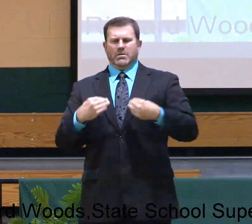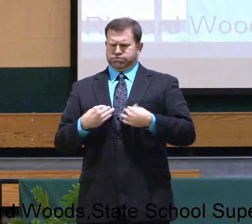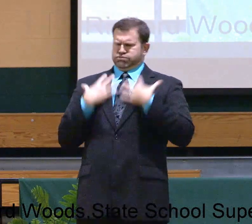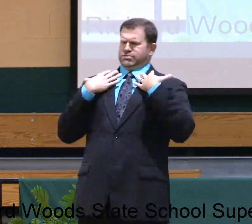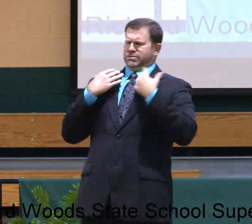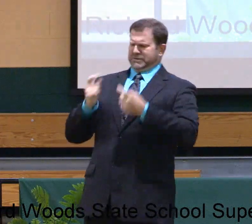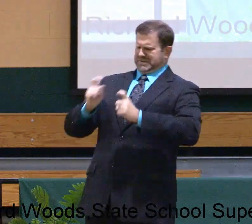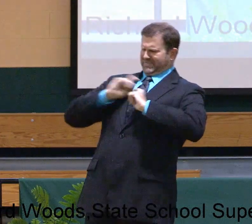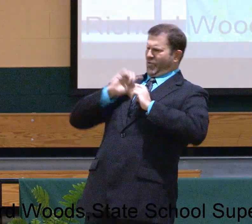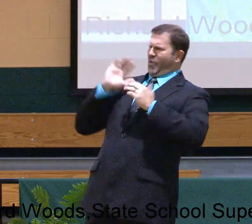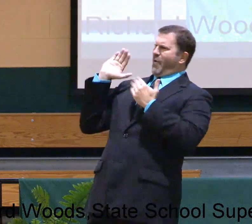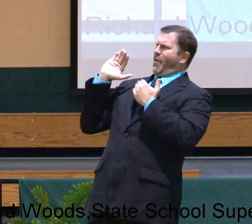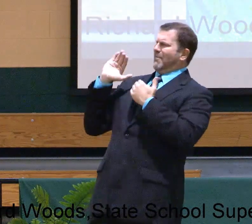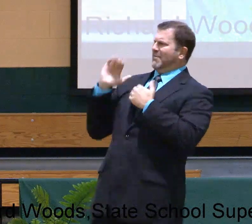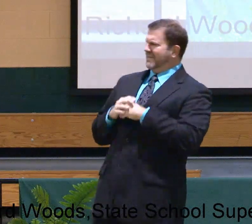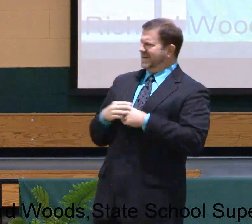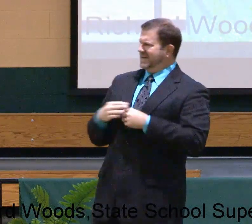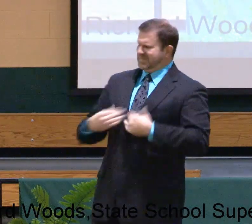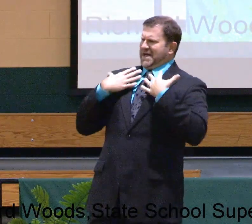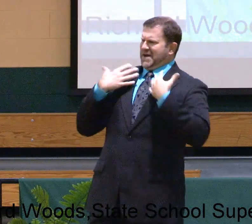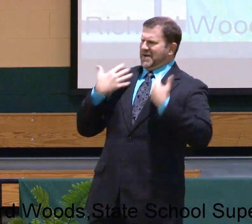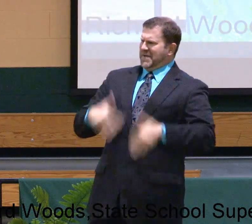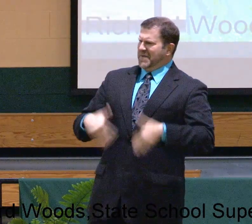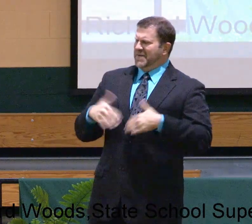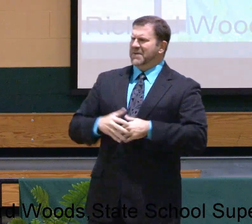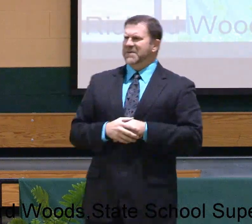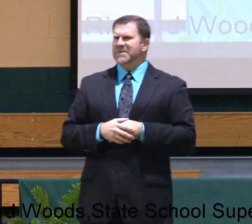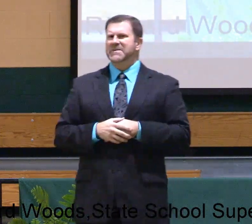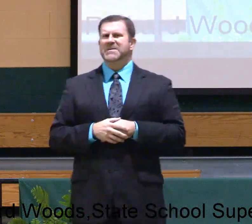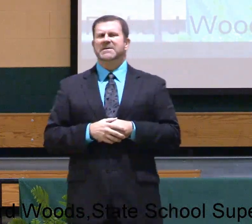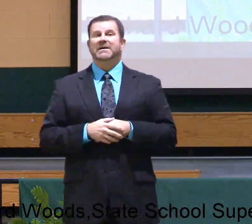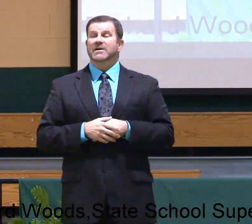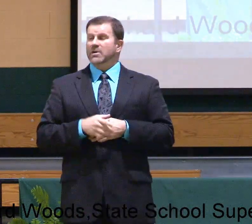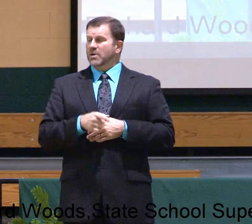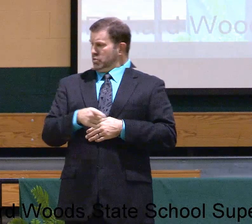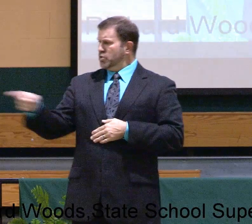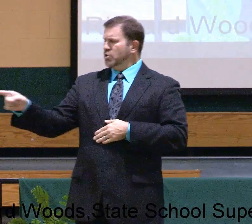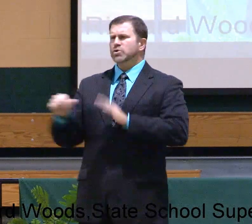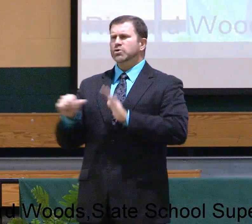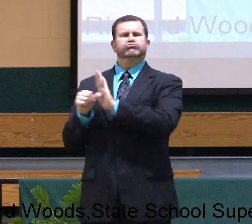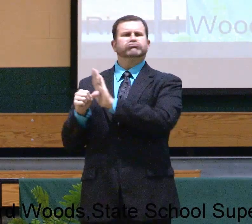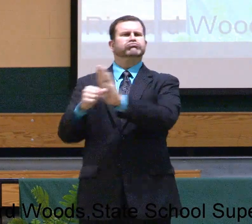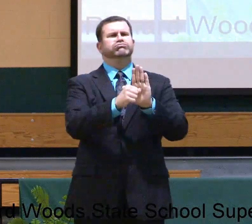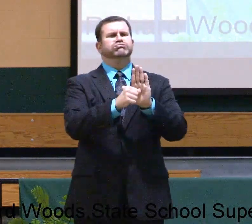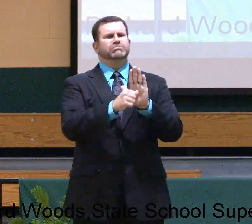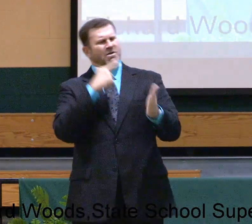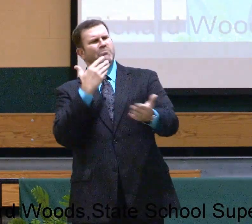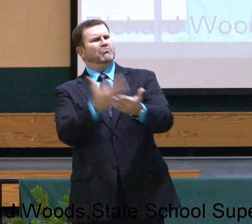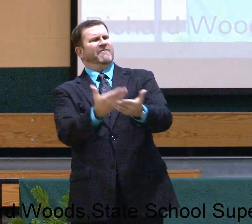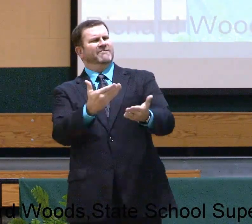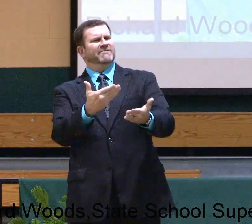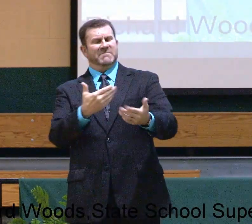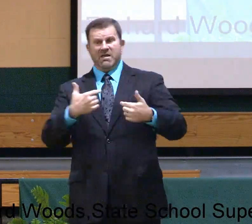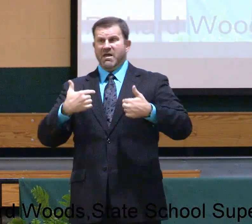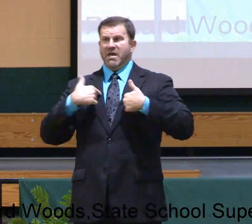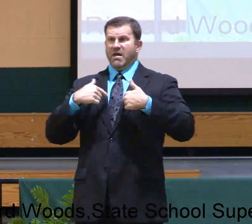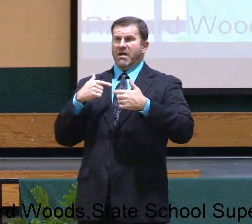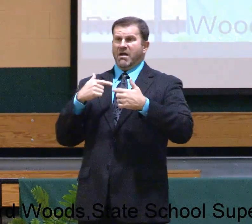that inspire. You are individuals that have showed us all that nothing can be overcome. I think